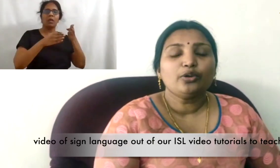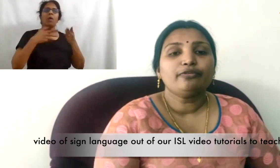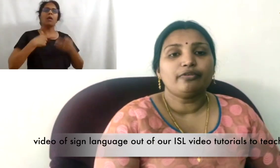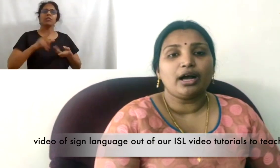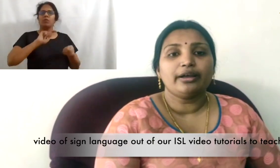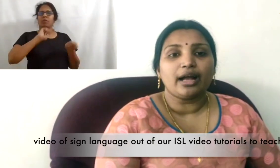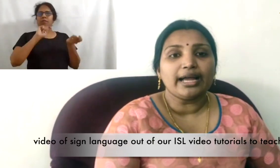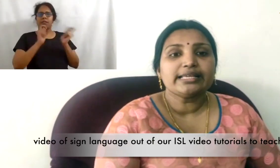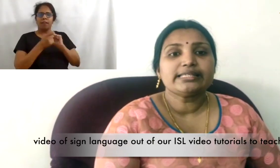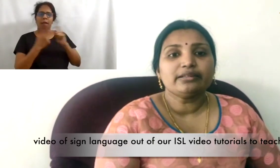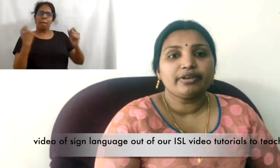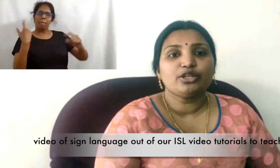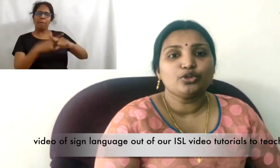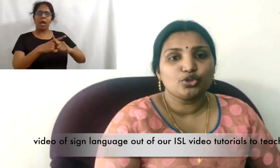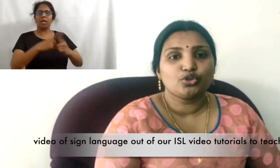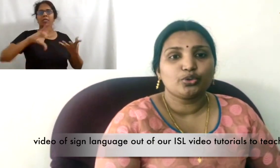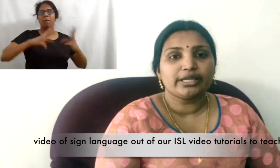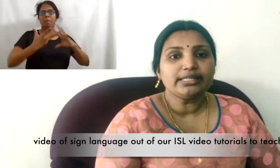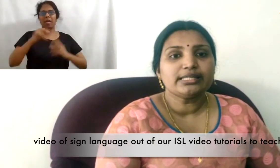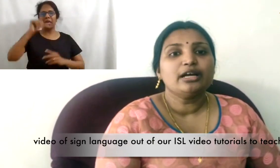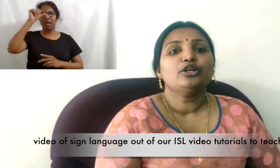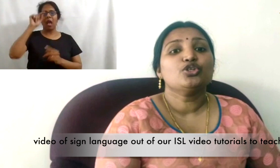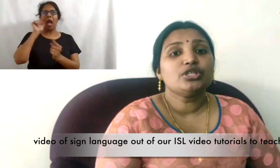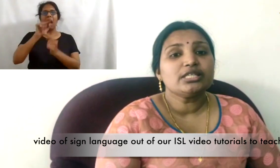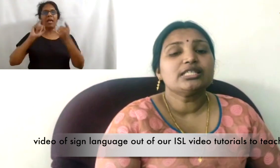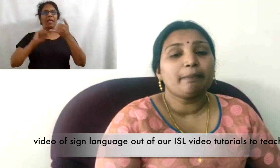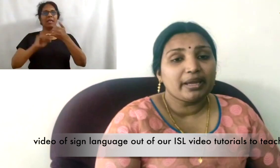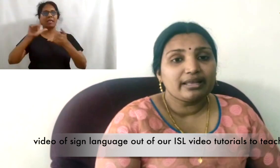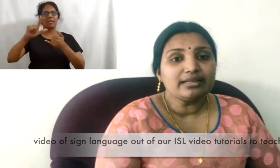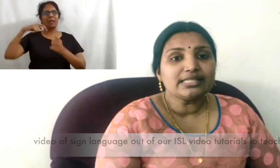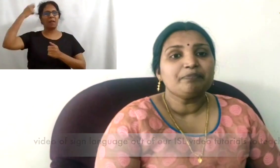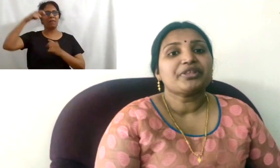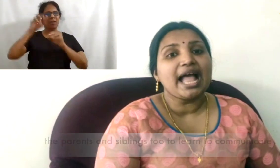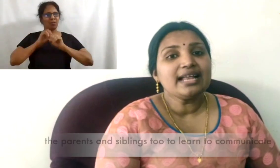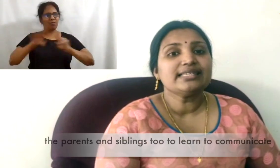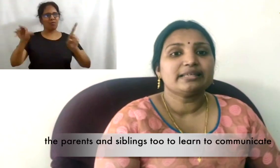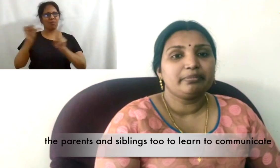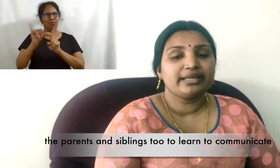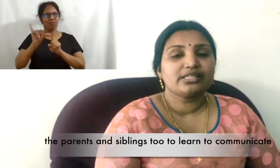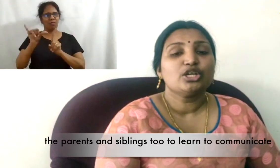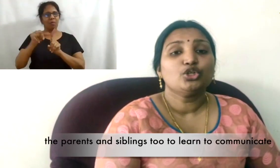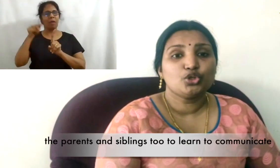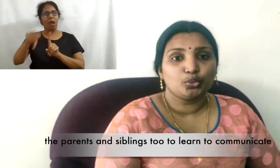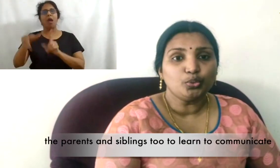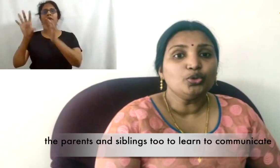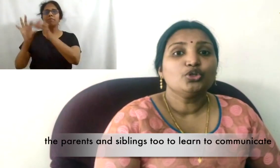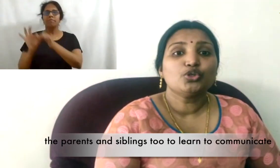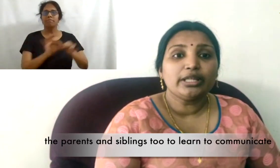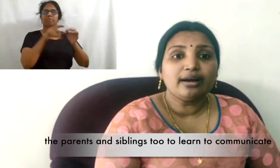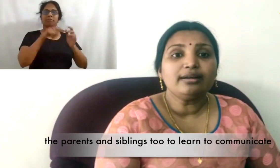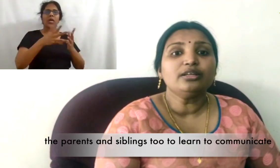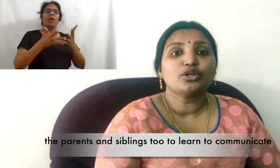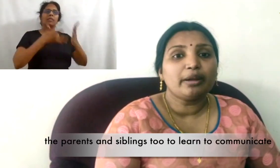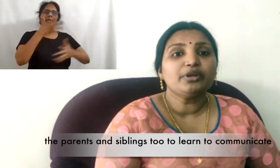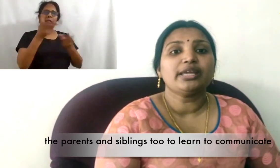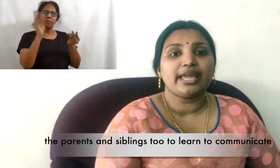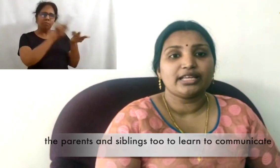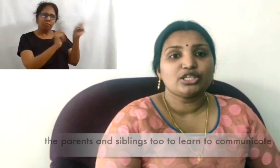of our ISL video tutorials to teach the parents and siblings to learn to communicate